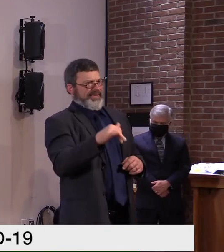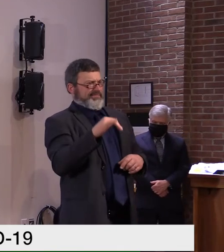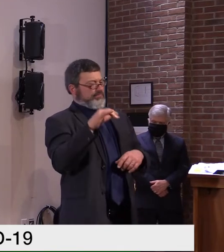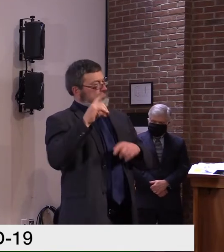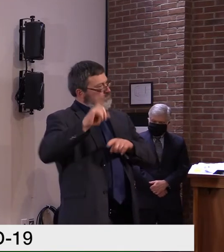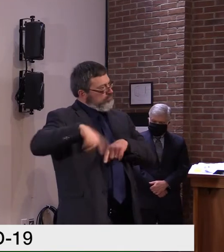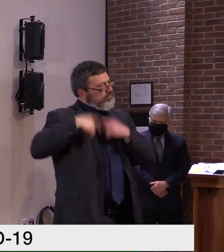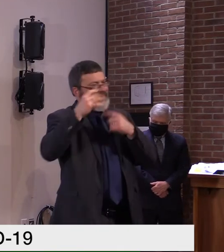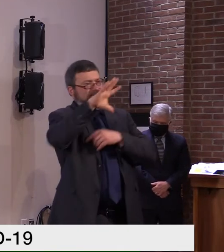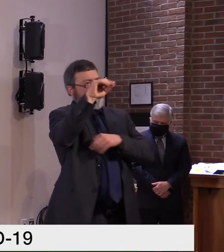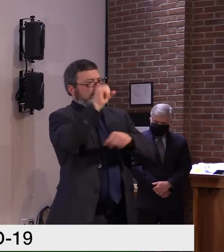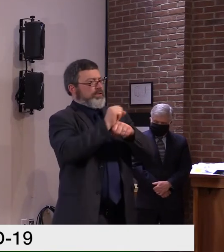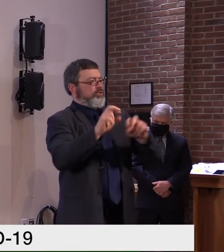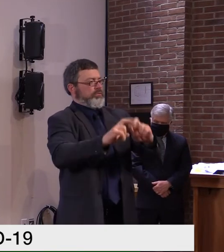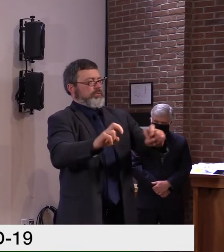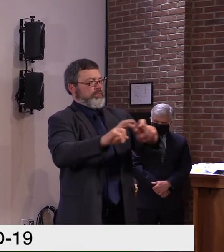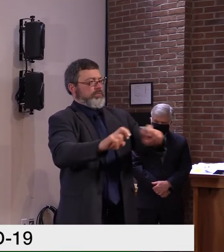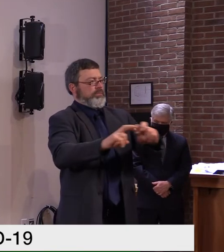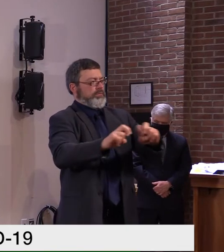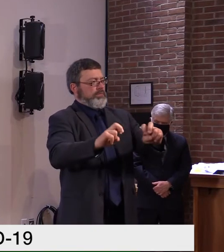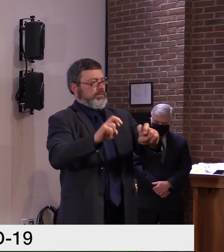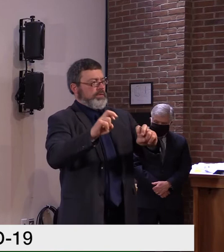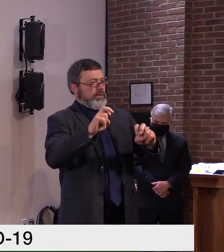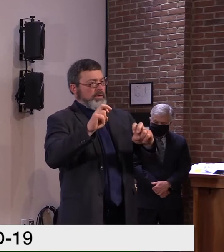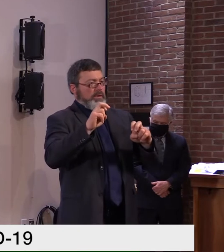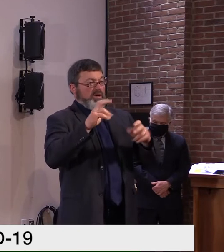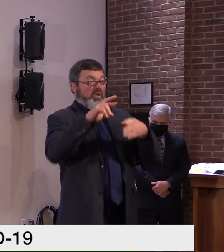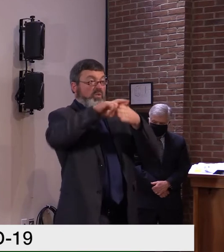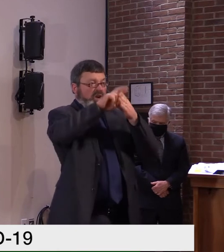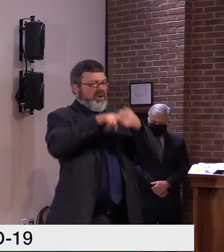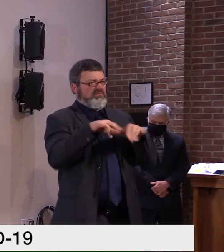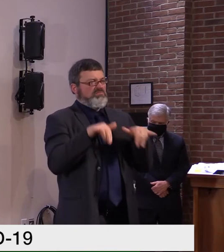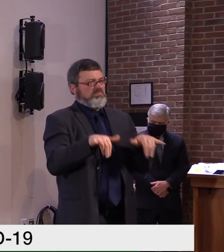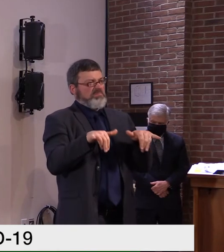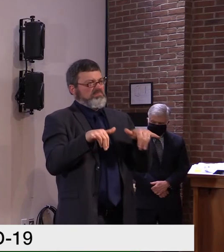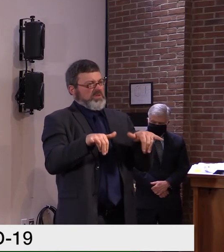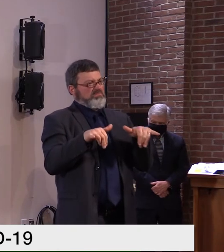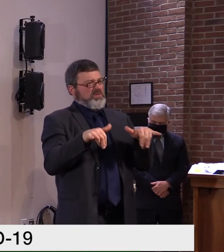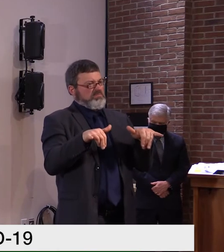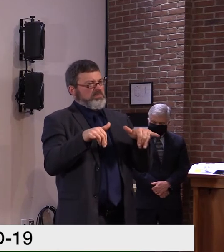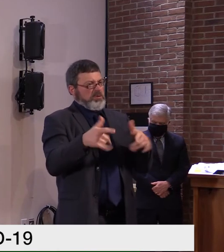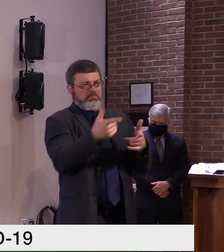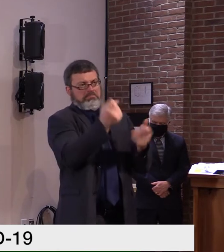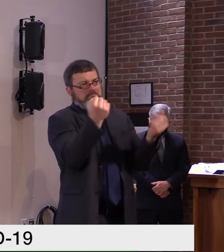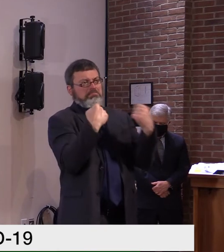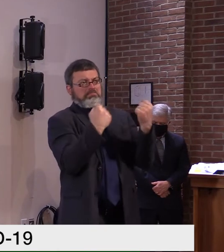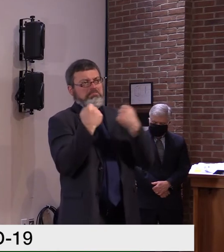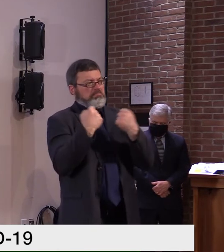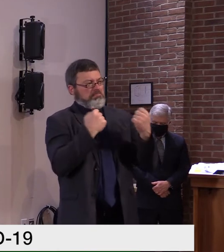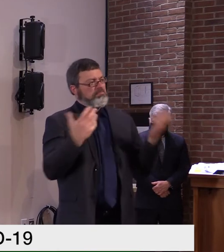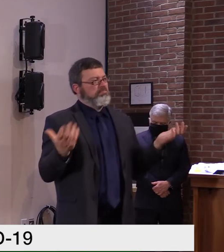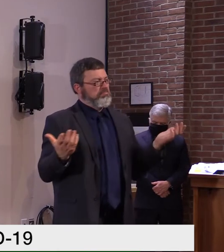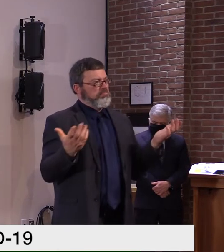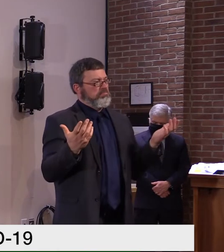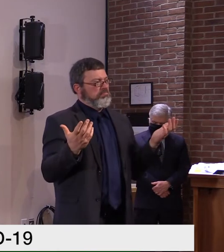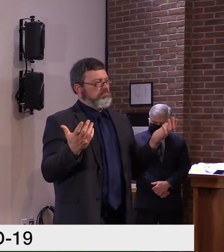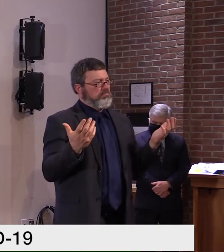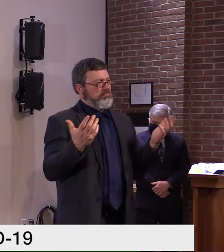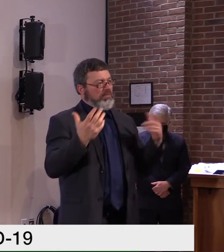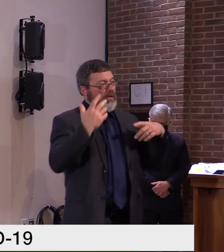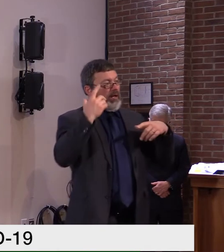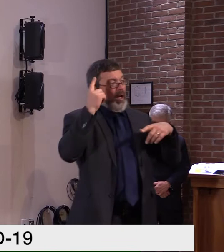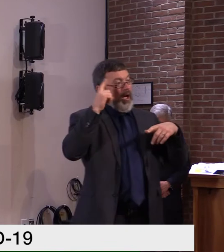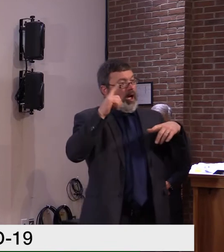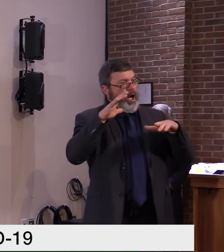all essentially say the same thing, that duplicating and having that kind of variation is not the way to run these